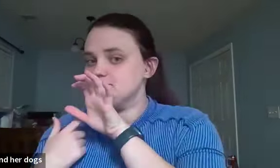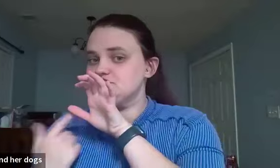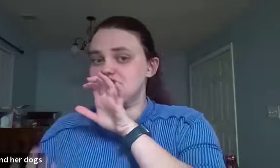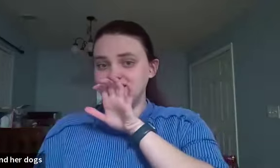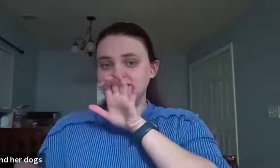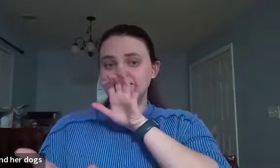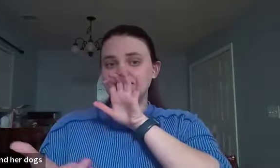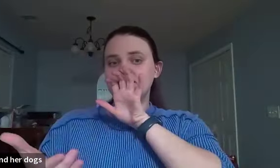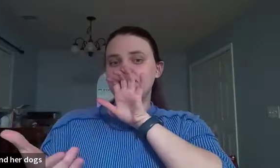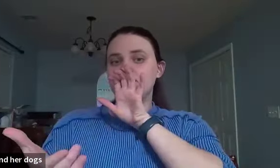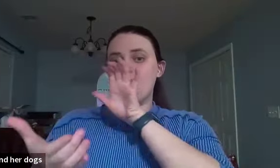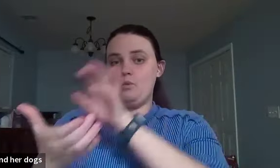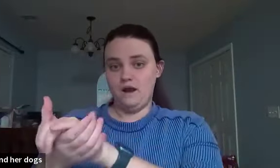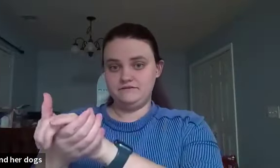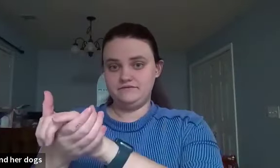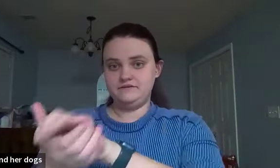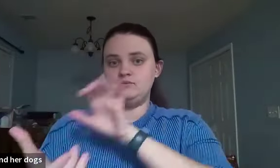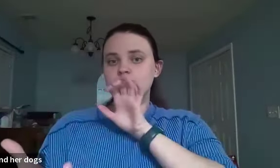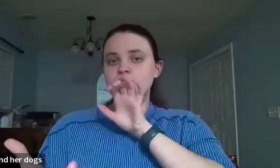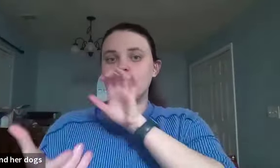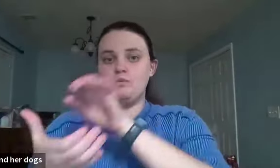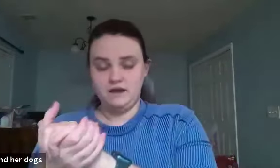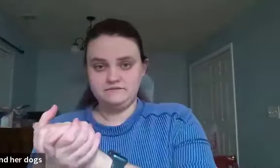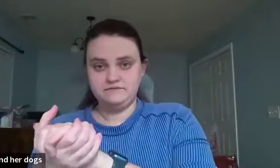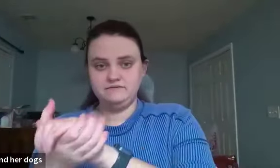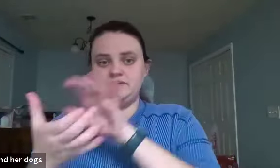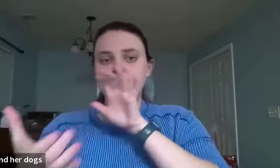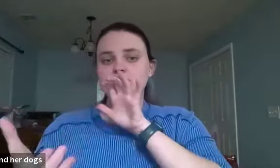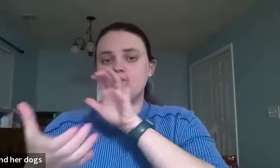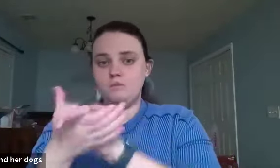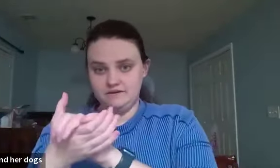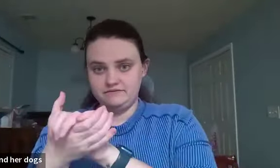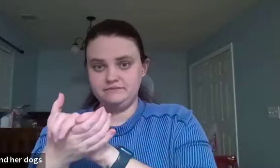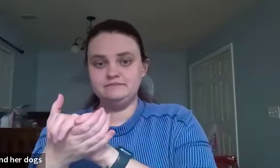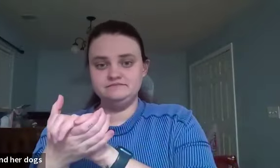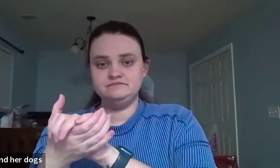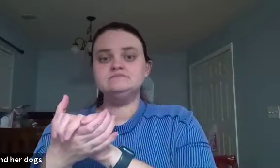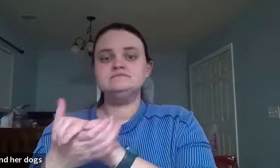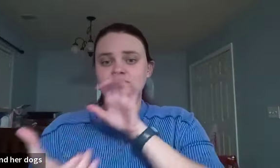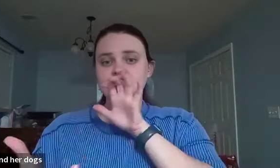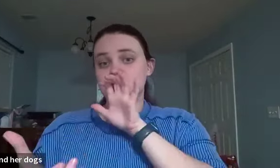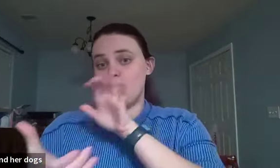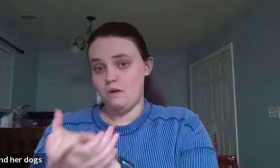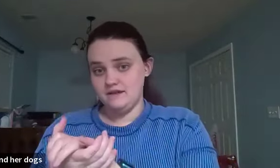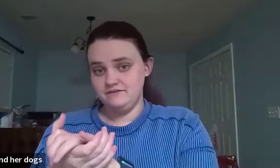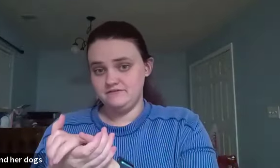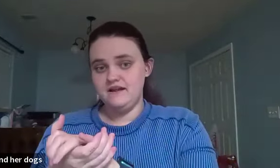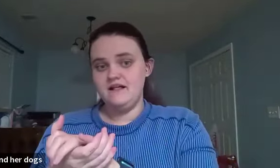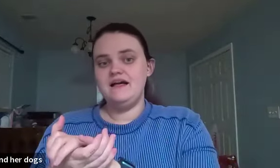your chin, and you go wife, wife, wife. So wife,